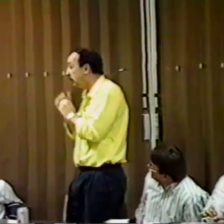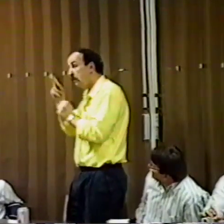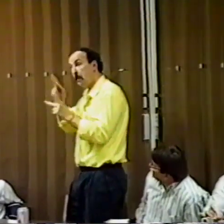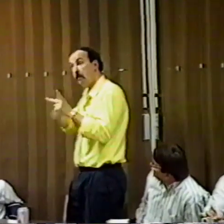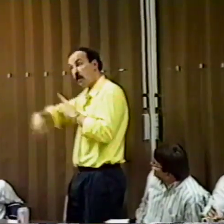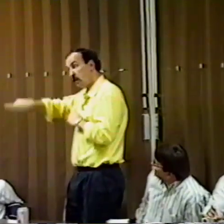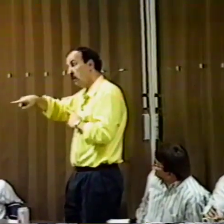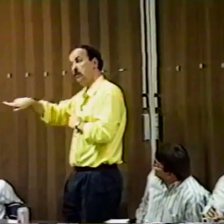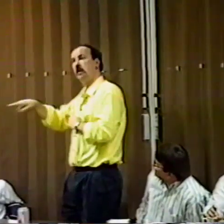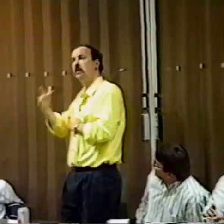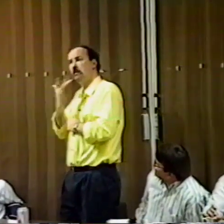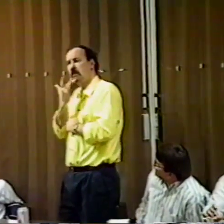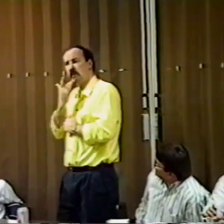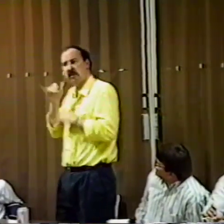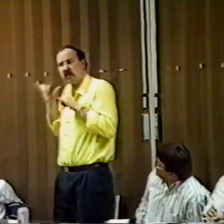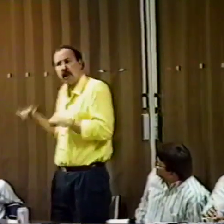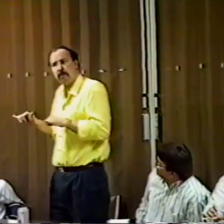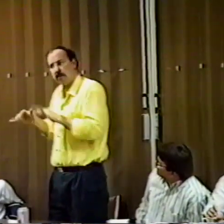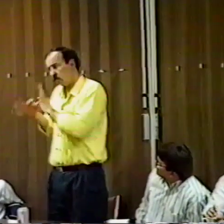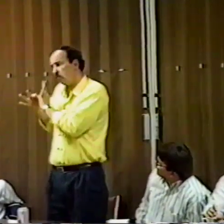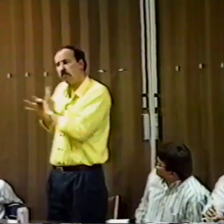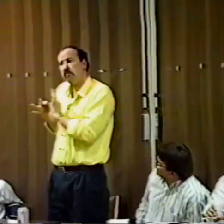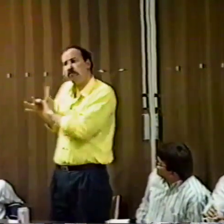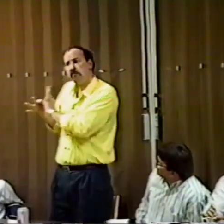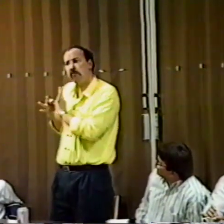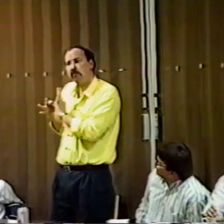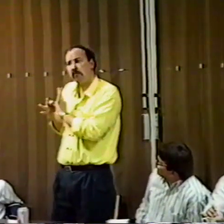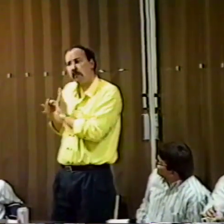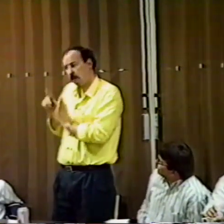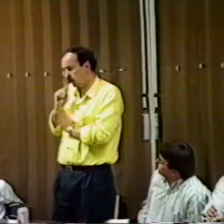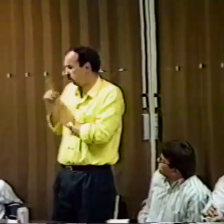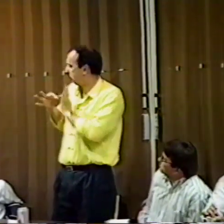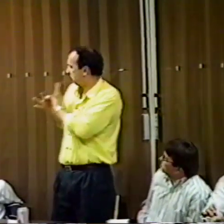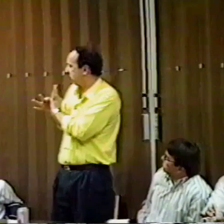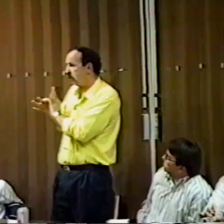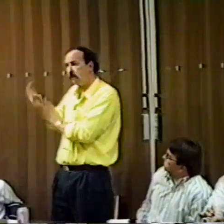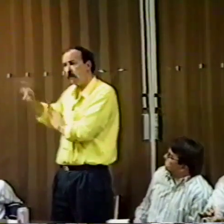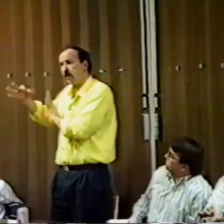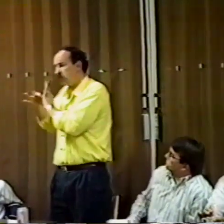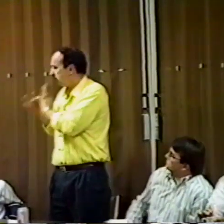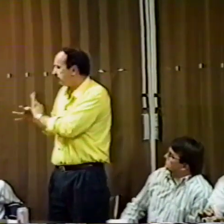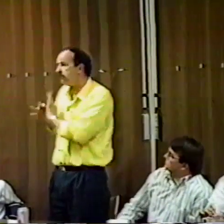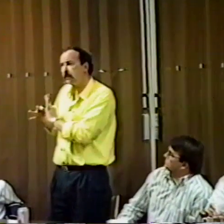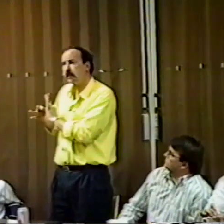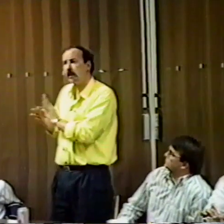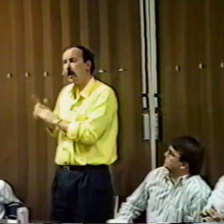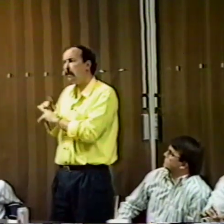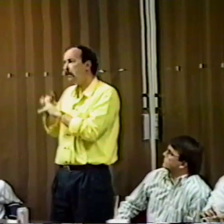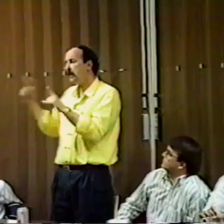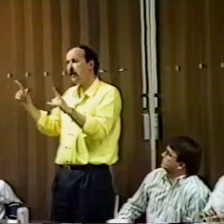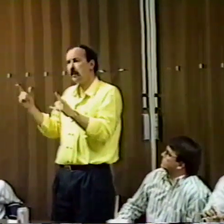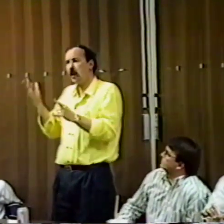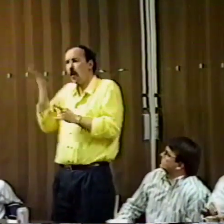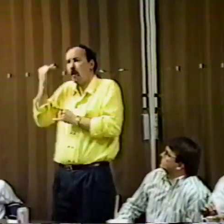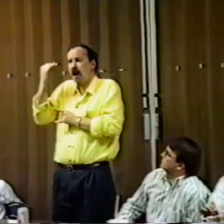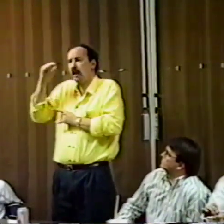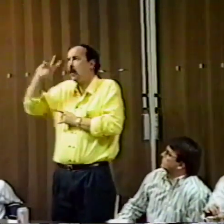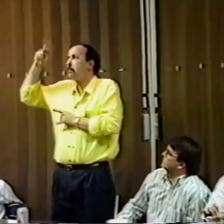Canadians as well in Quebec, that they want to stay as part of Canada as well. And so we're all on the same page, but why are